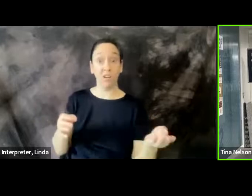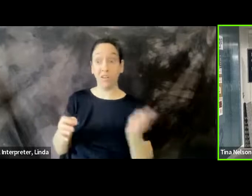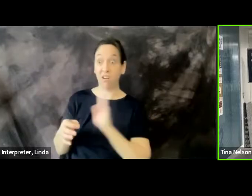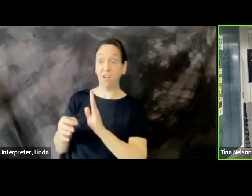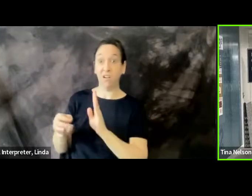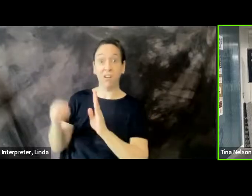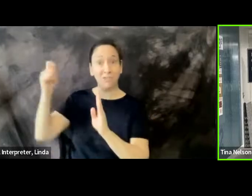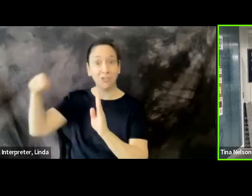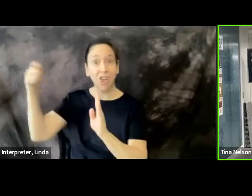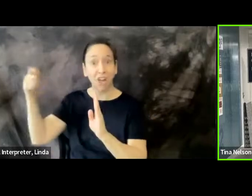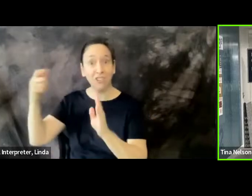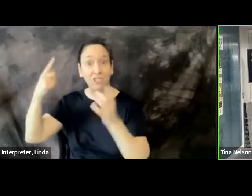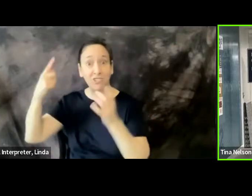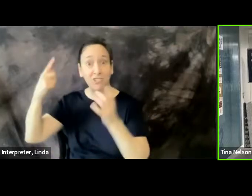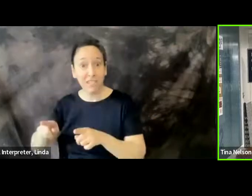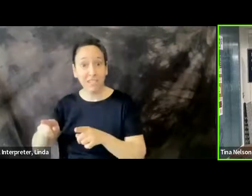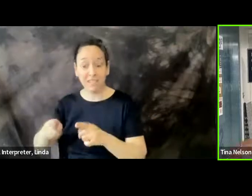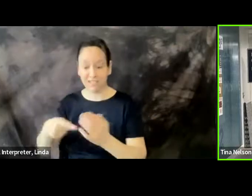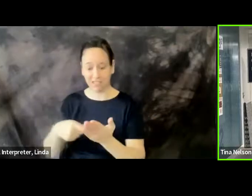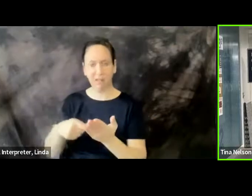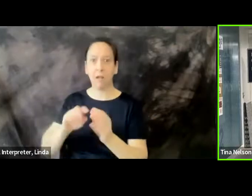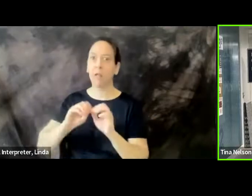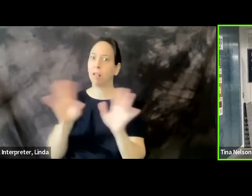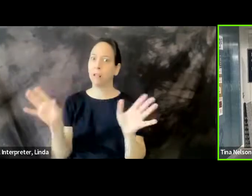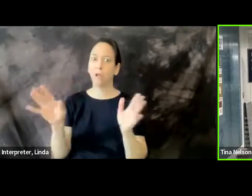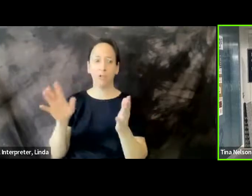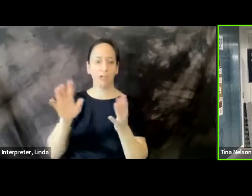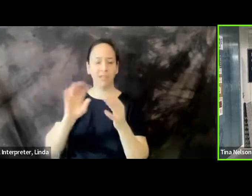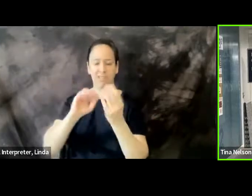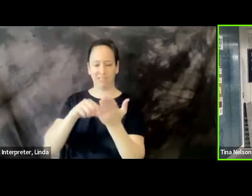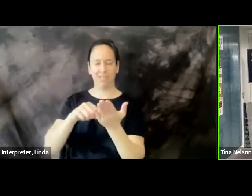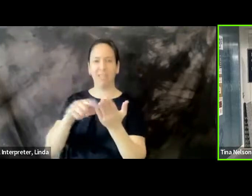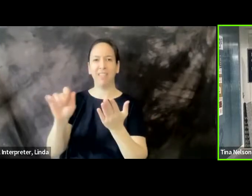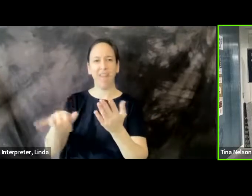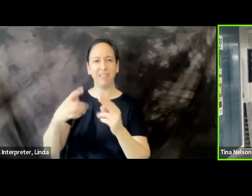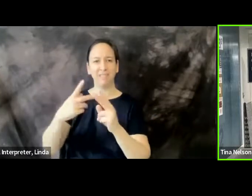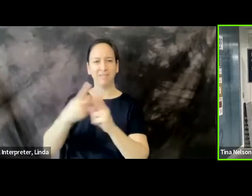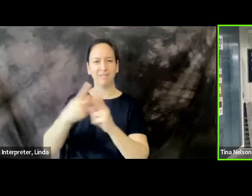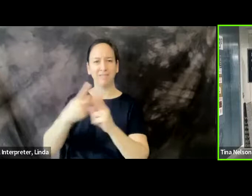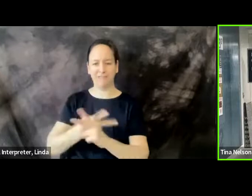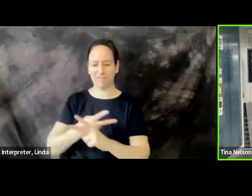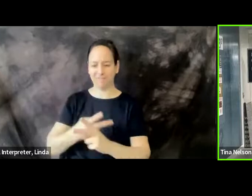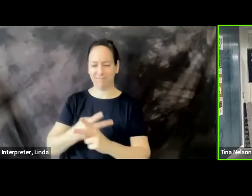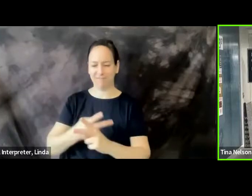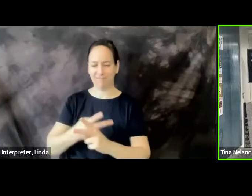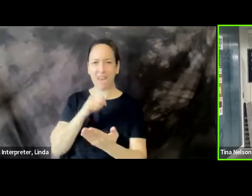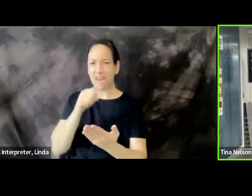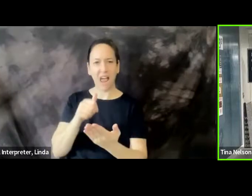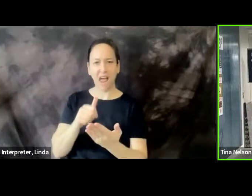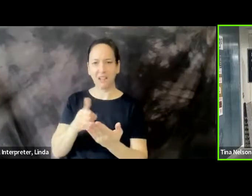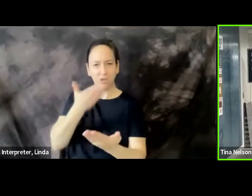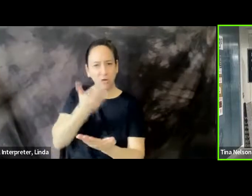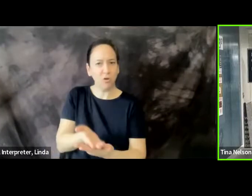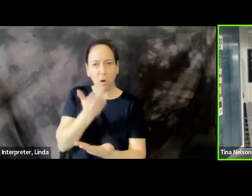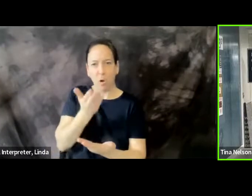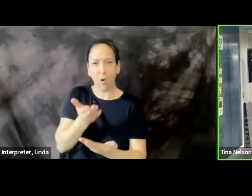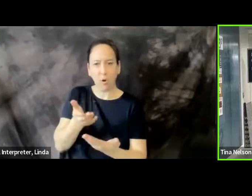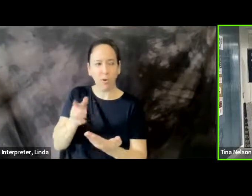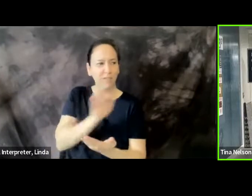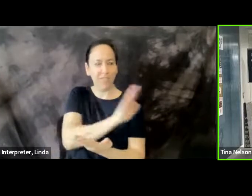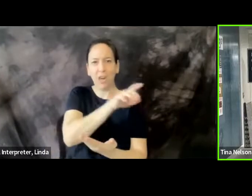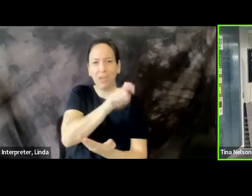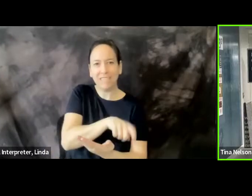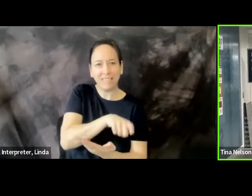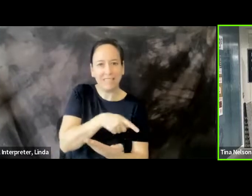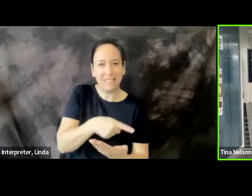that the algorithm does not clearly paint all of the needs that the beneficiary needs in terms of their services